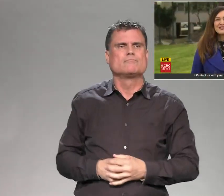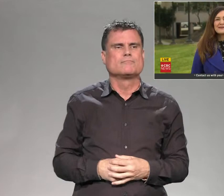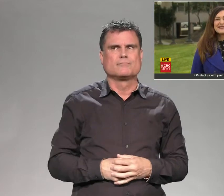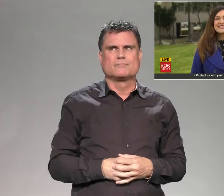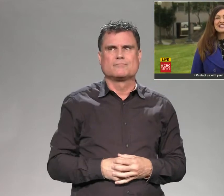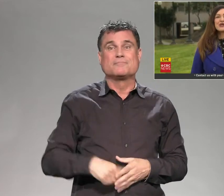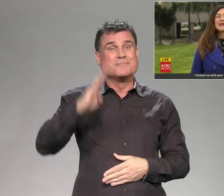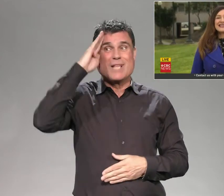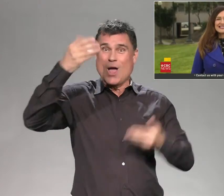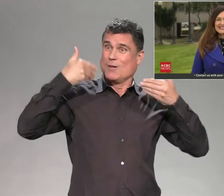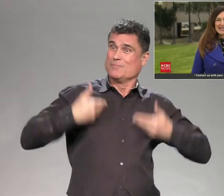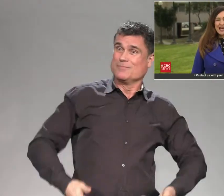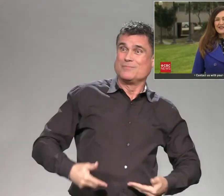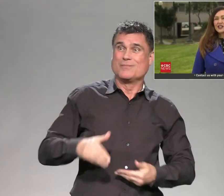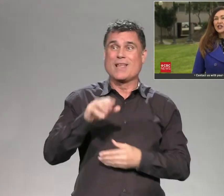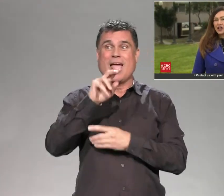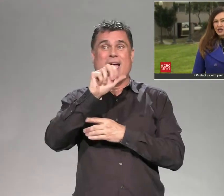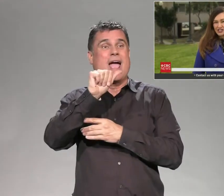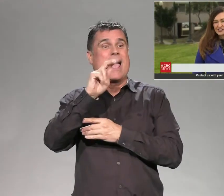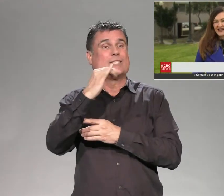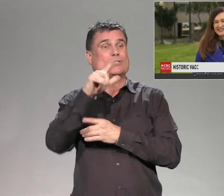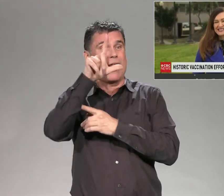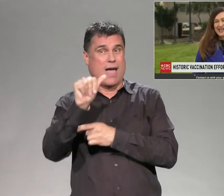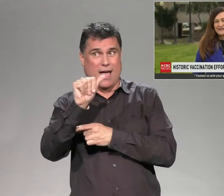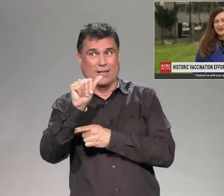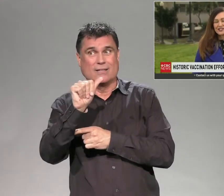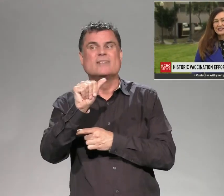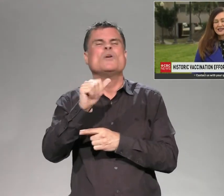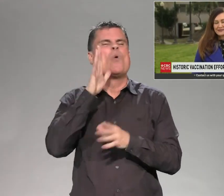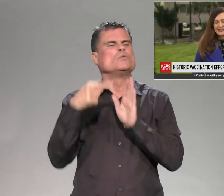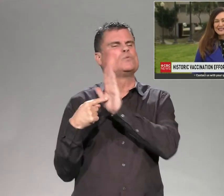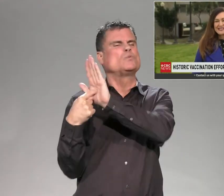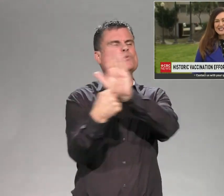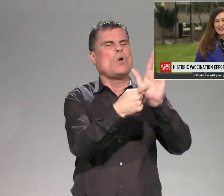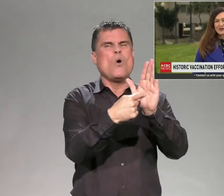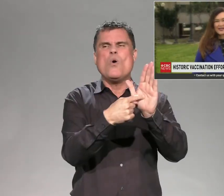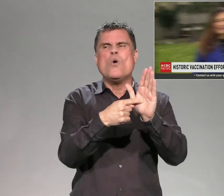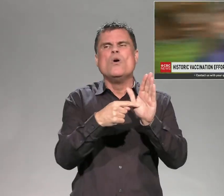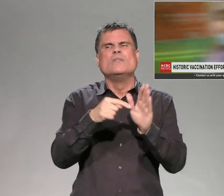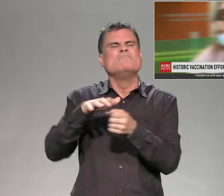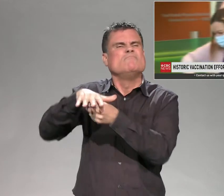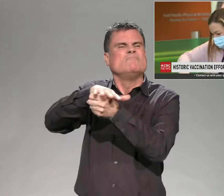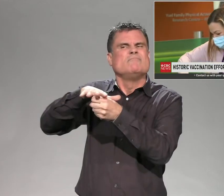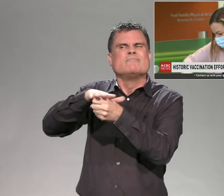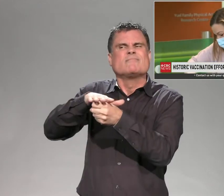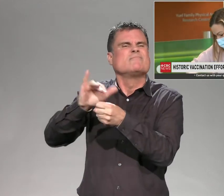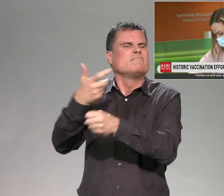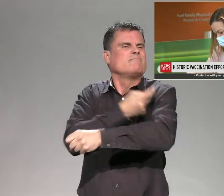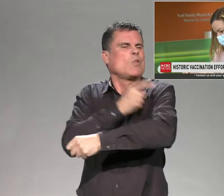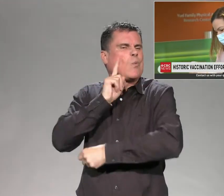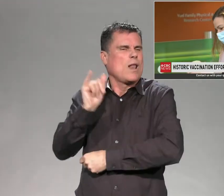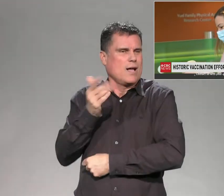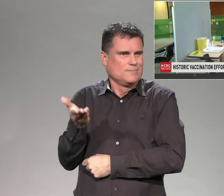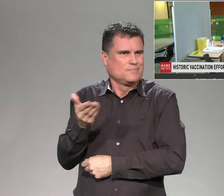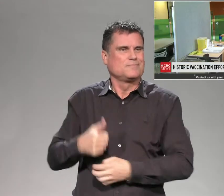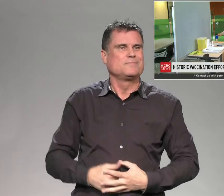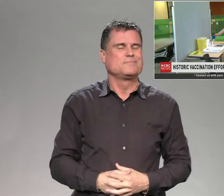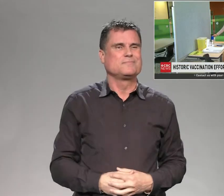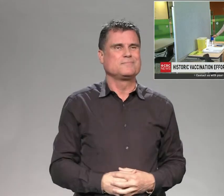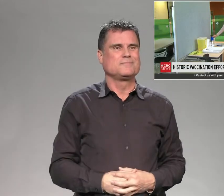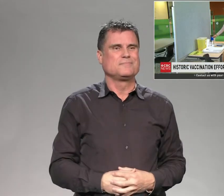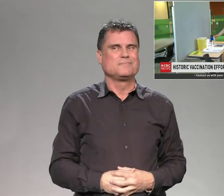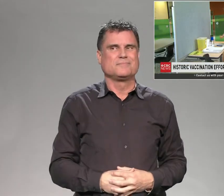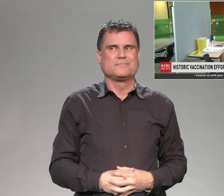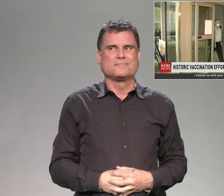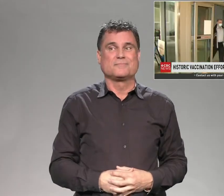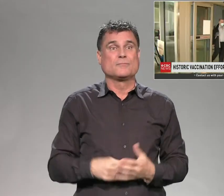CBC News, and I'm going to take you inside the largest vaccine effort in BC's history. Monica Stasiak preps her